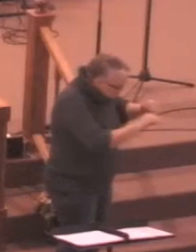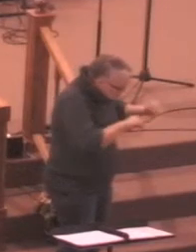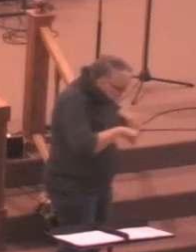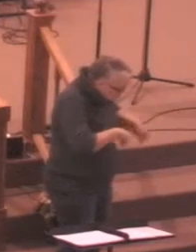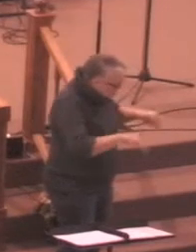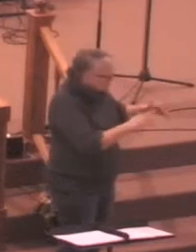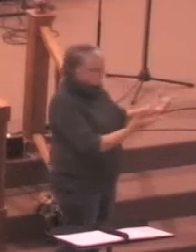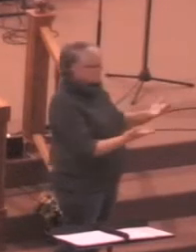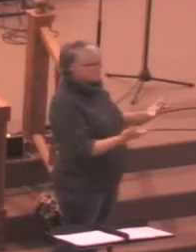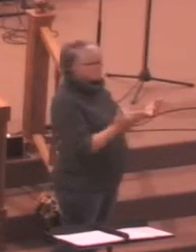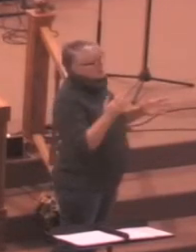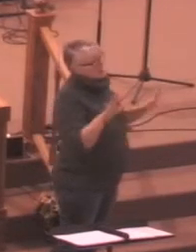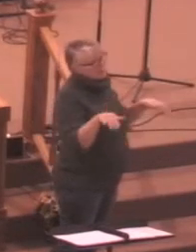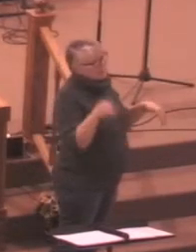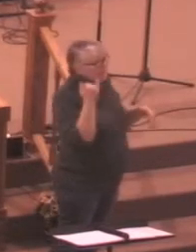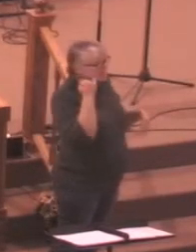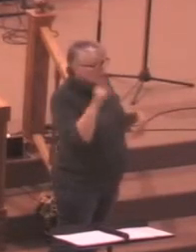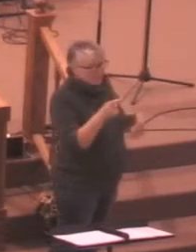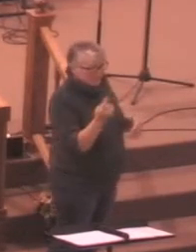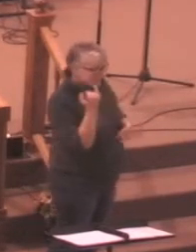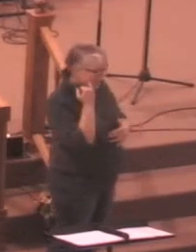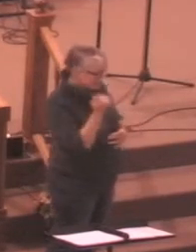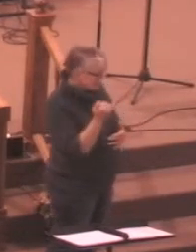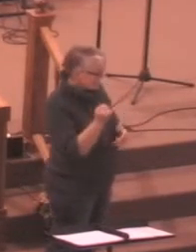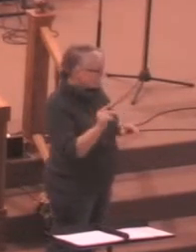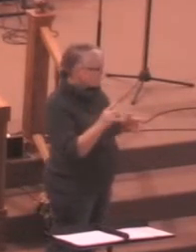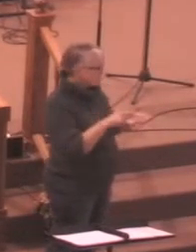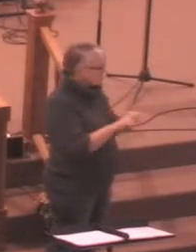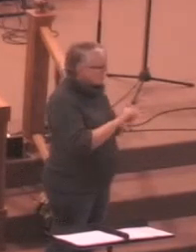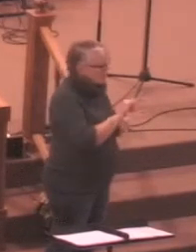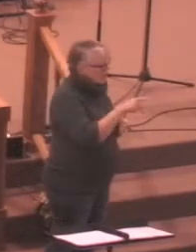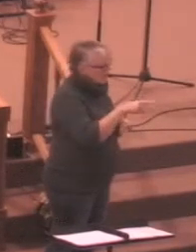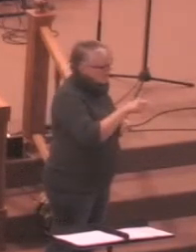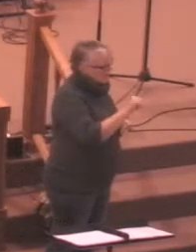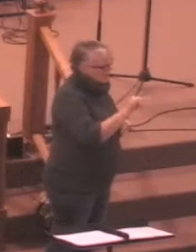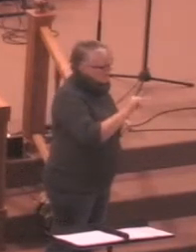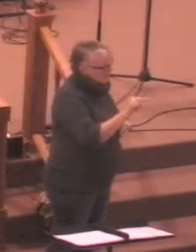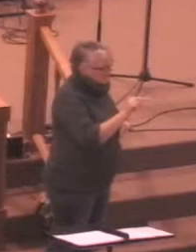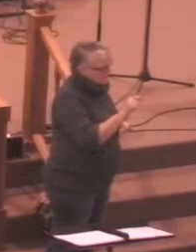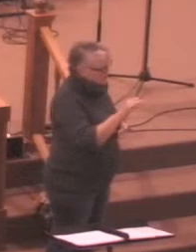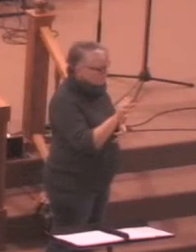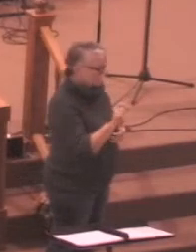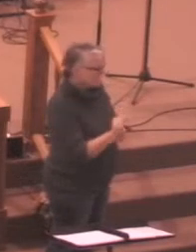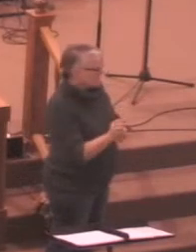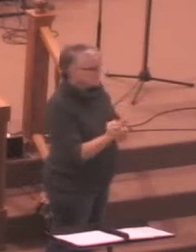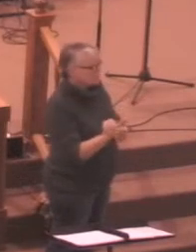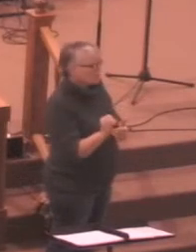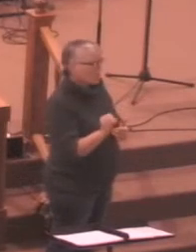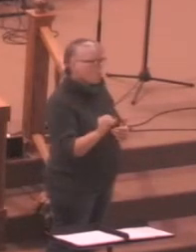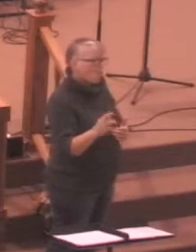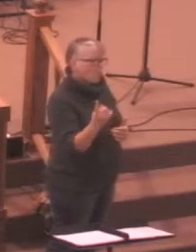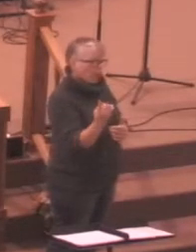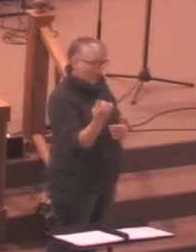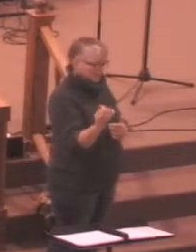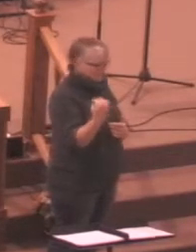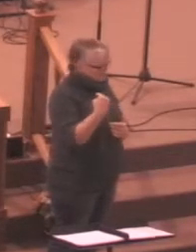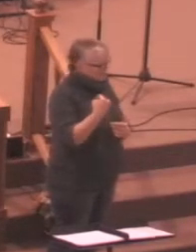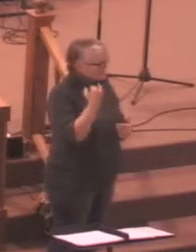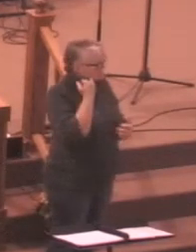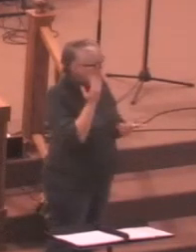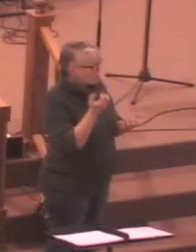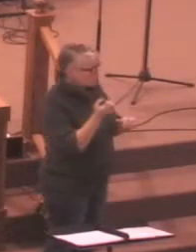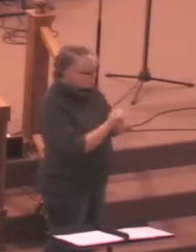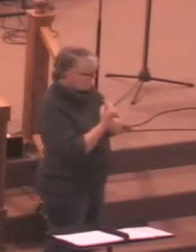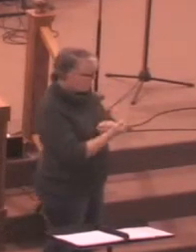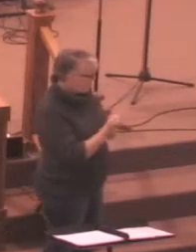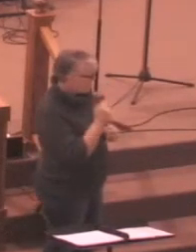there's anybody, if you need ideas, you can look on Pinterest or you can ask me, I can give you ideas. If you want to make a basket, but maybe you're not creative and